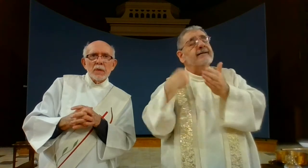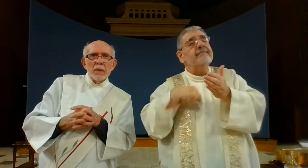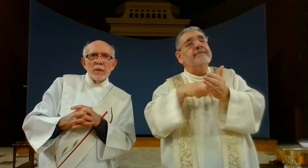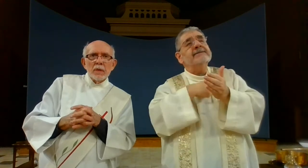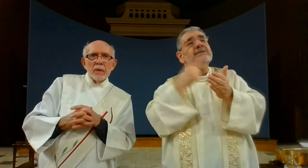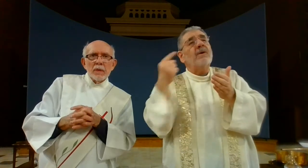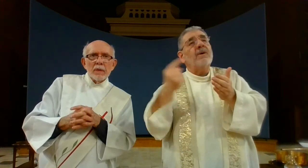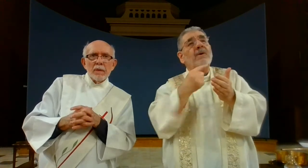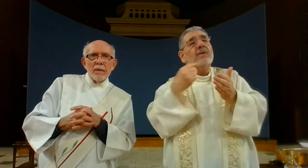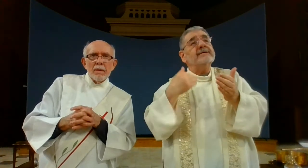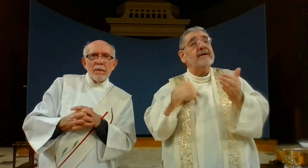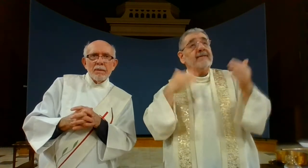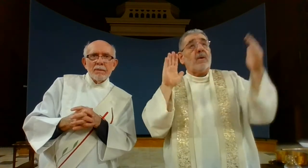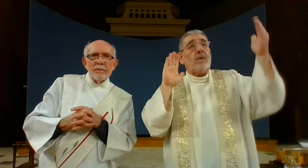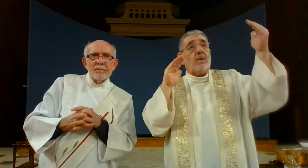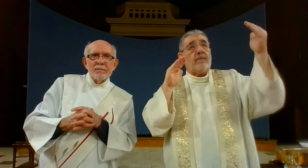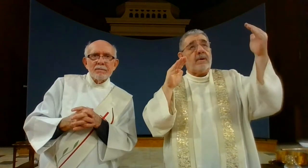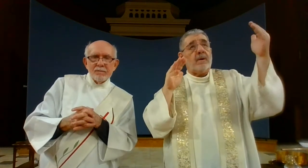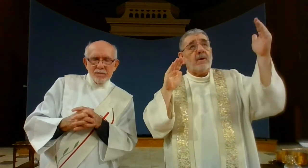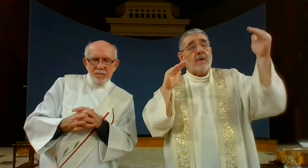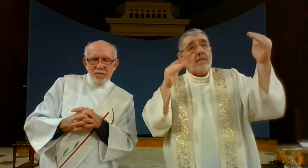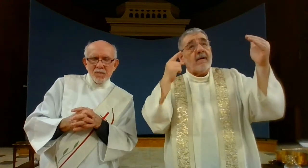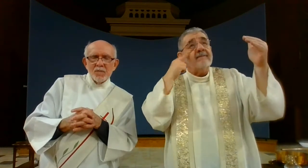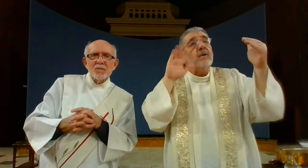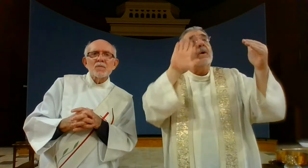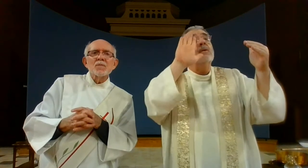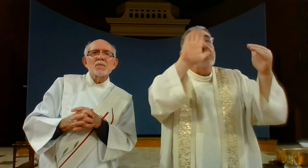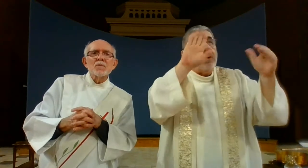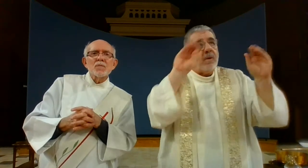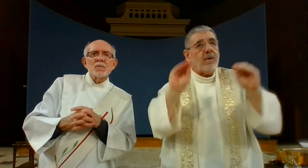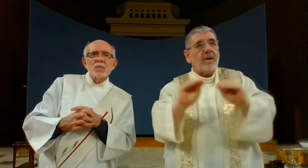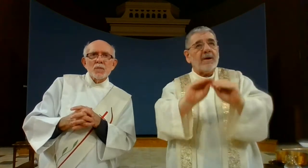help us to always have hope in Your light